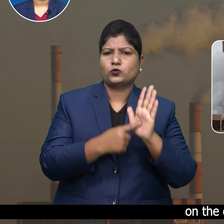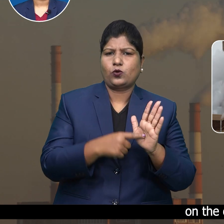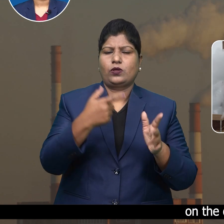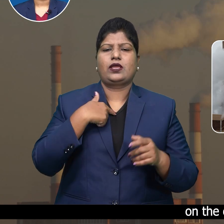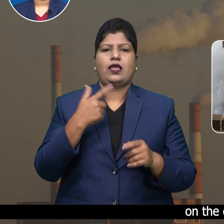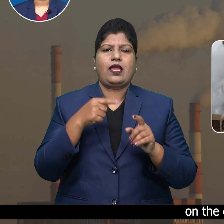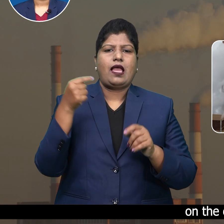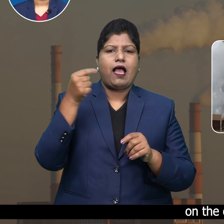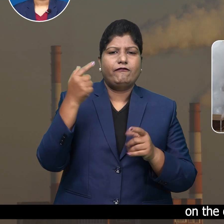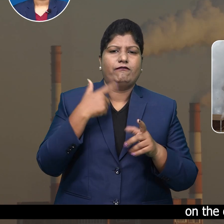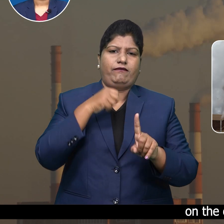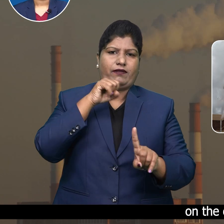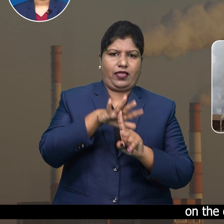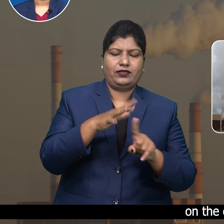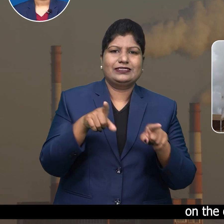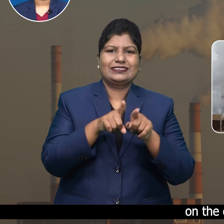environment.